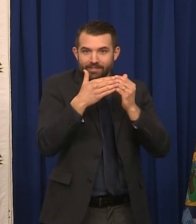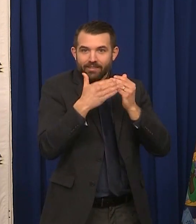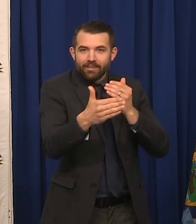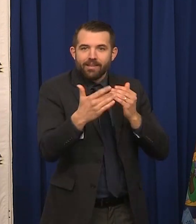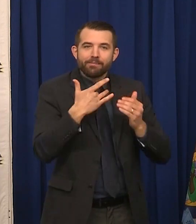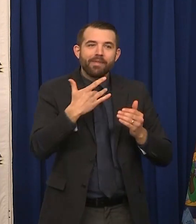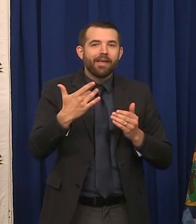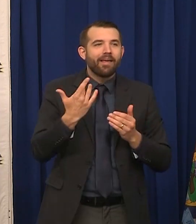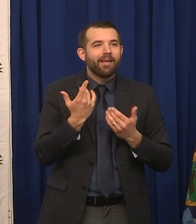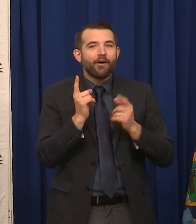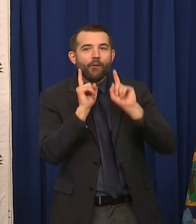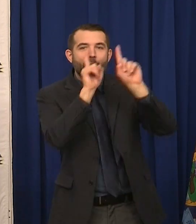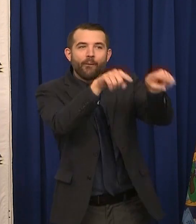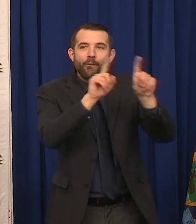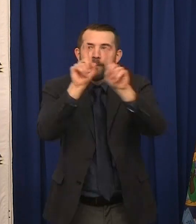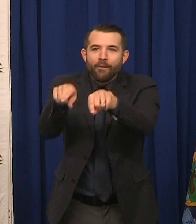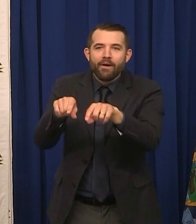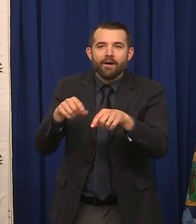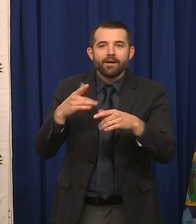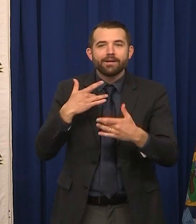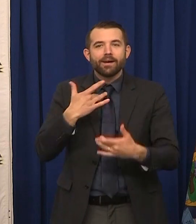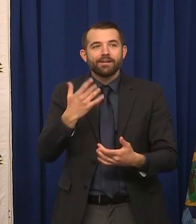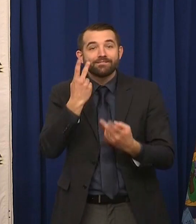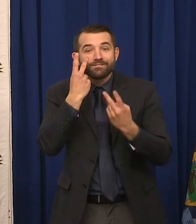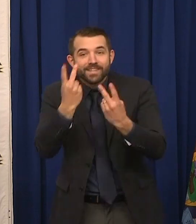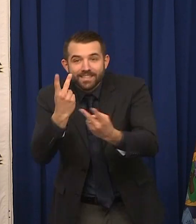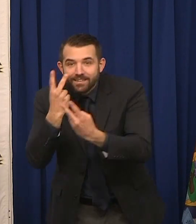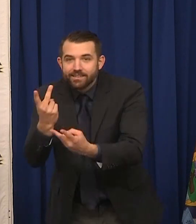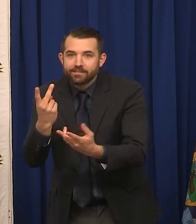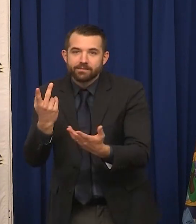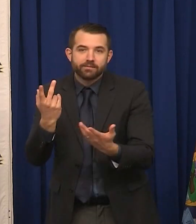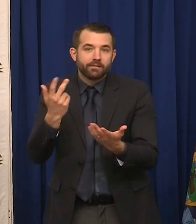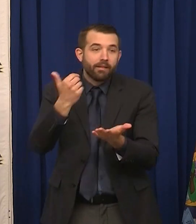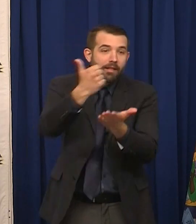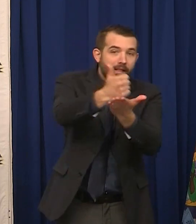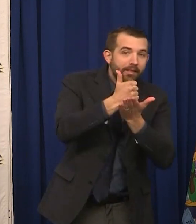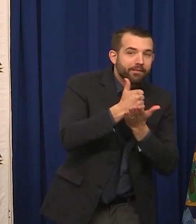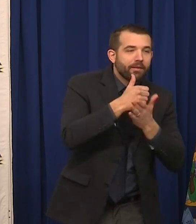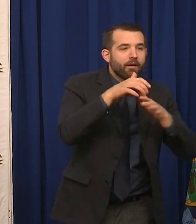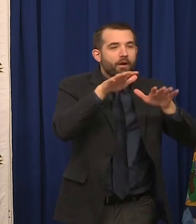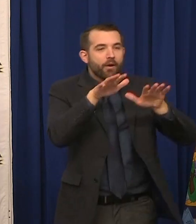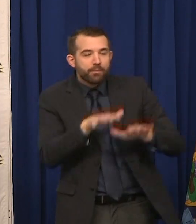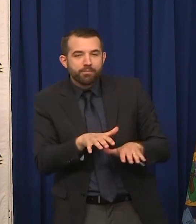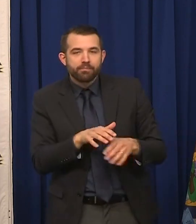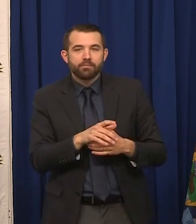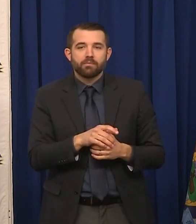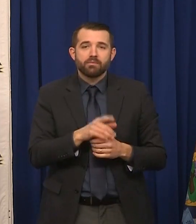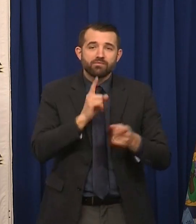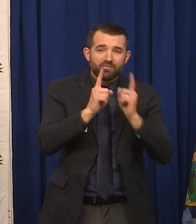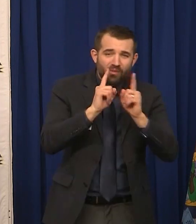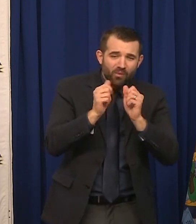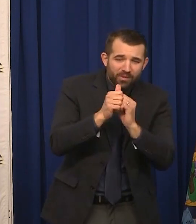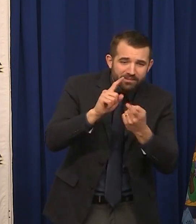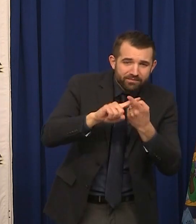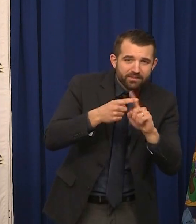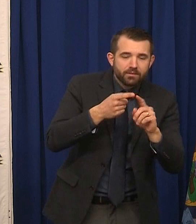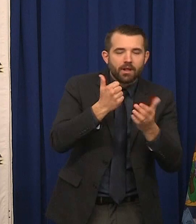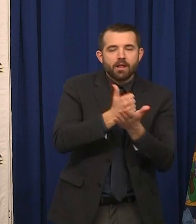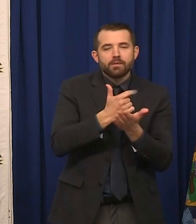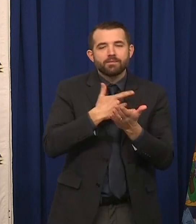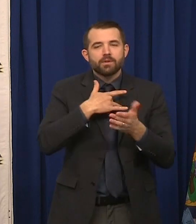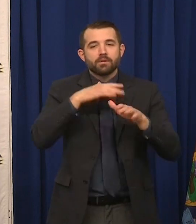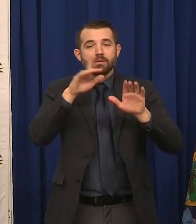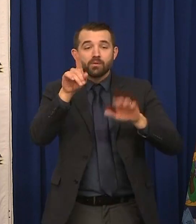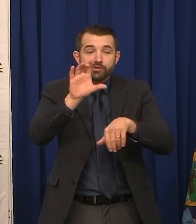comfort are places that we're also telling you you might not be able to go to. Church,